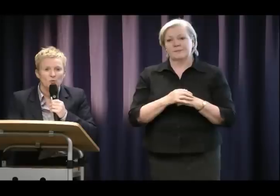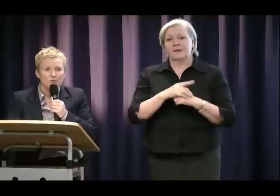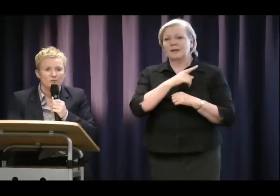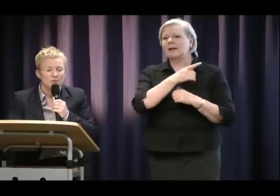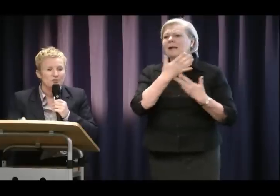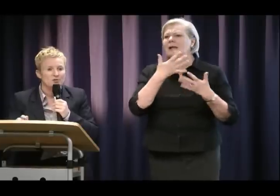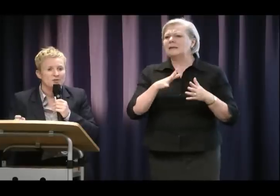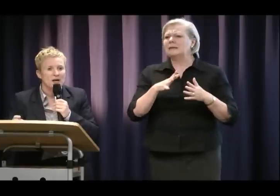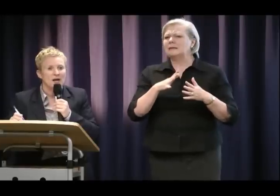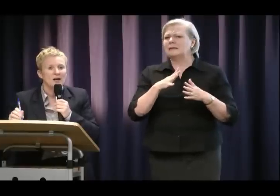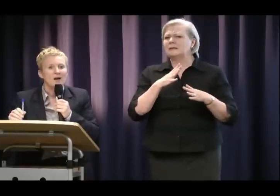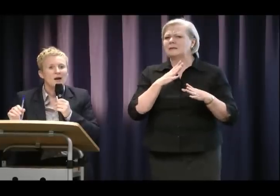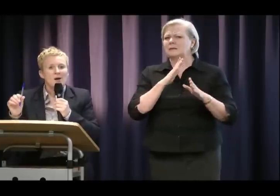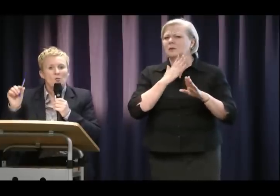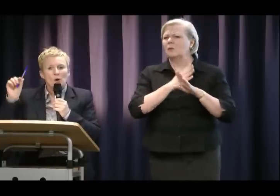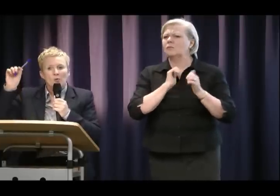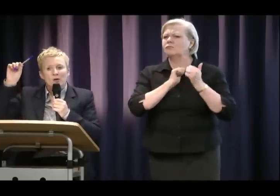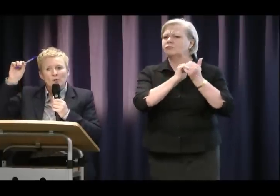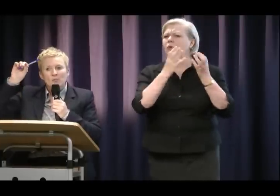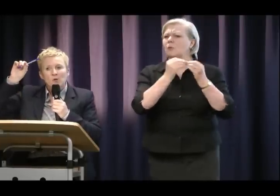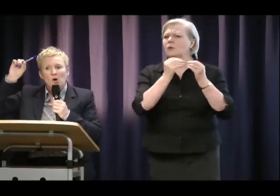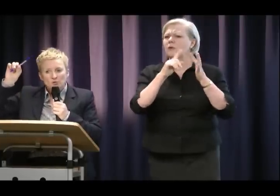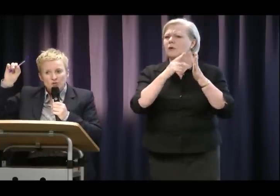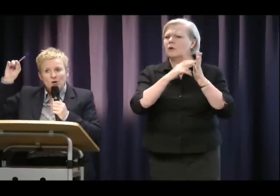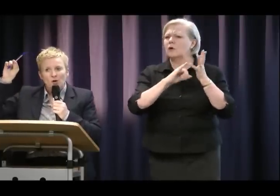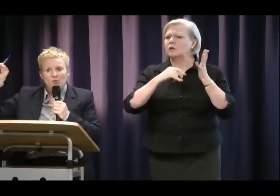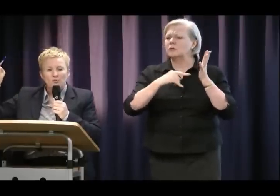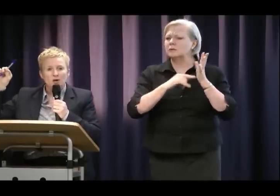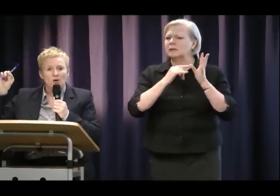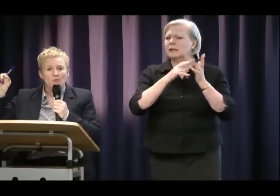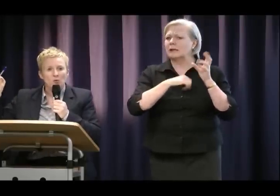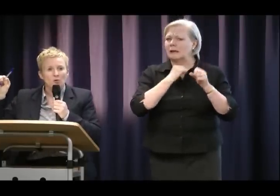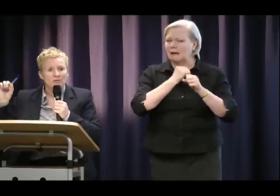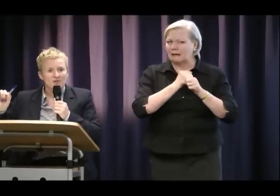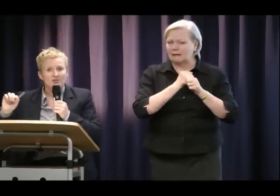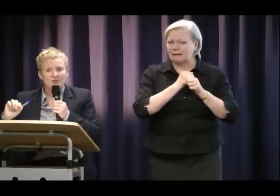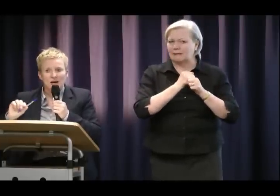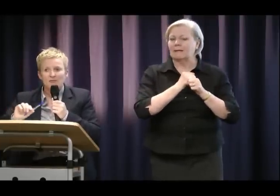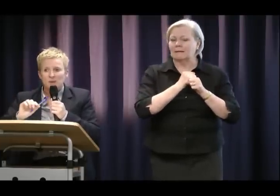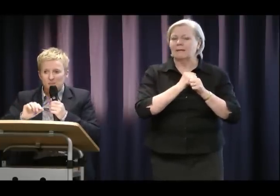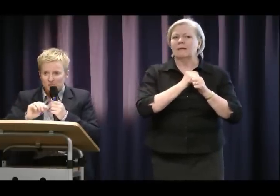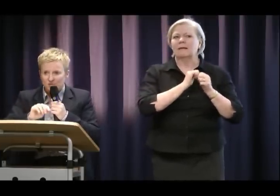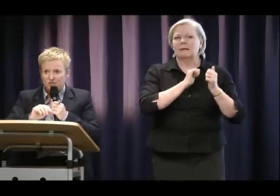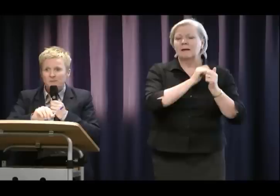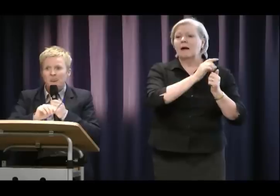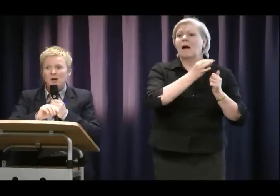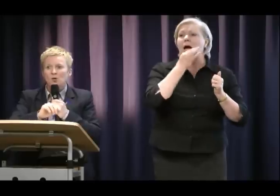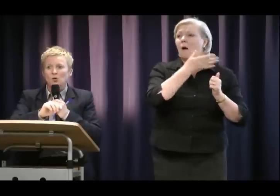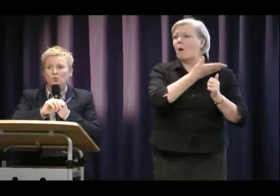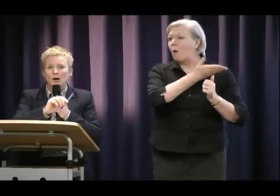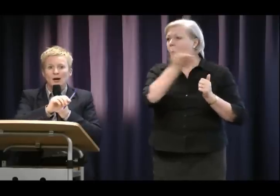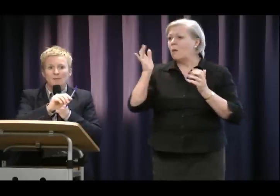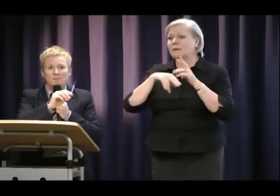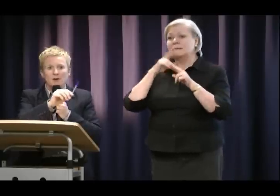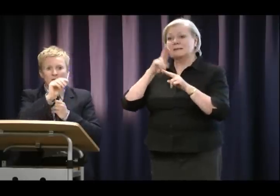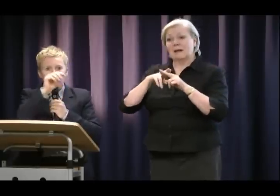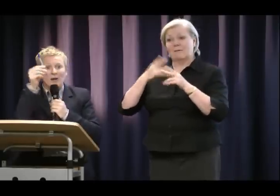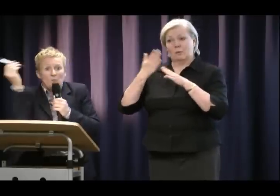of work with Ernst & Young where we got the postcodes of all of our staff members